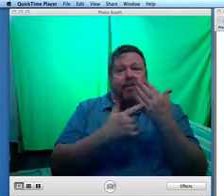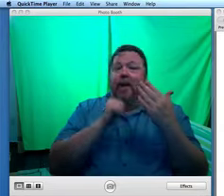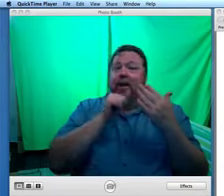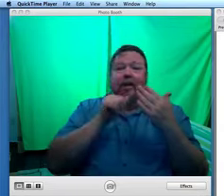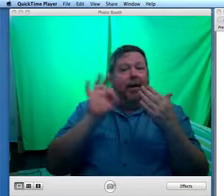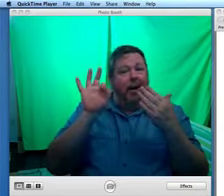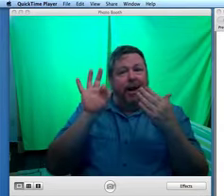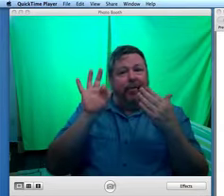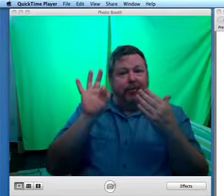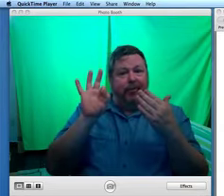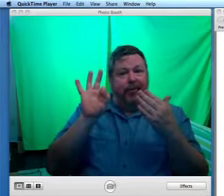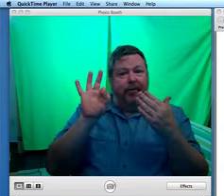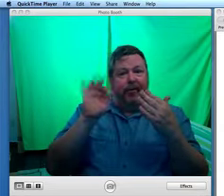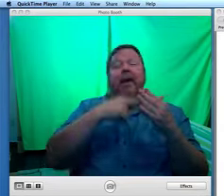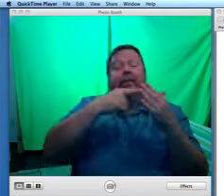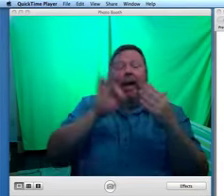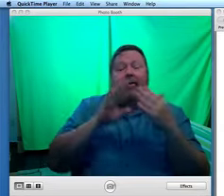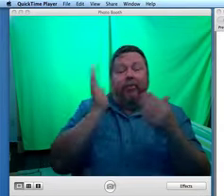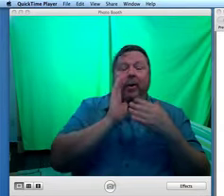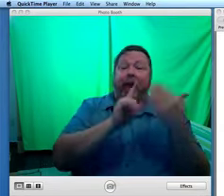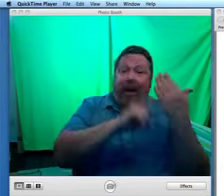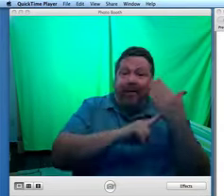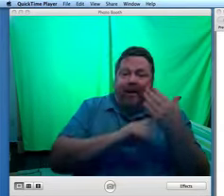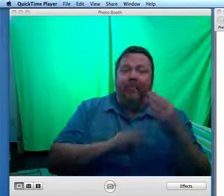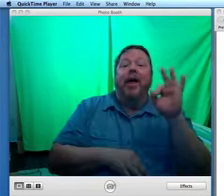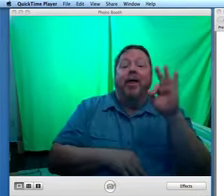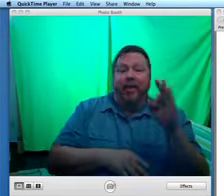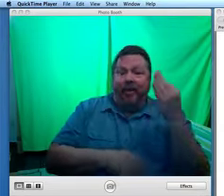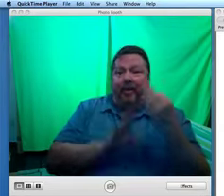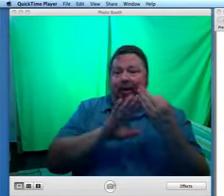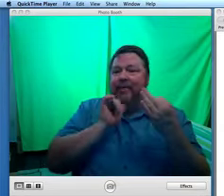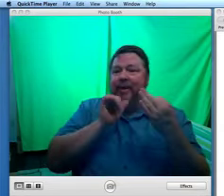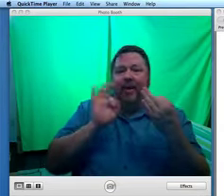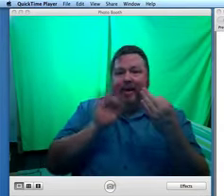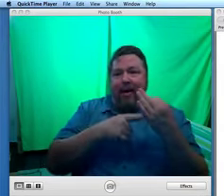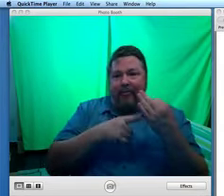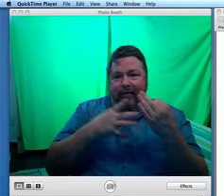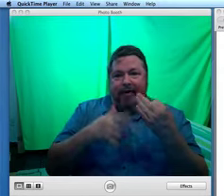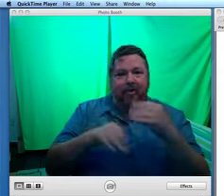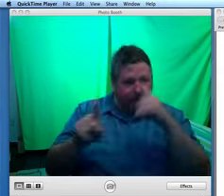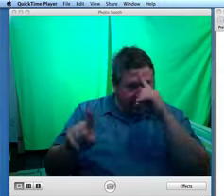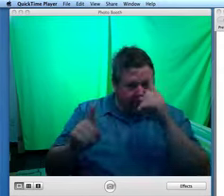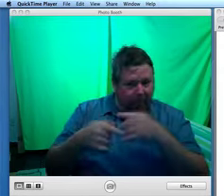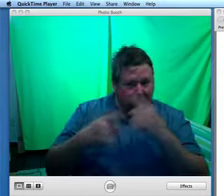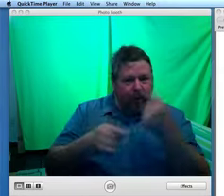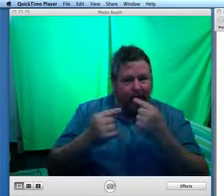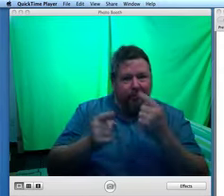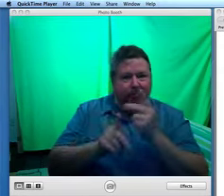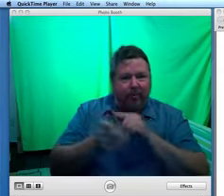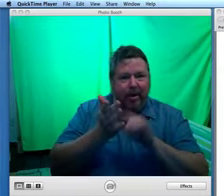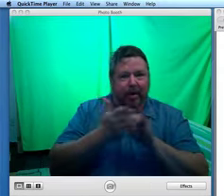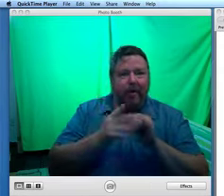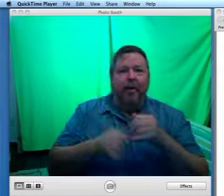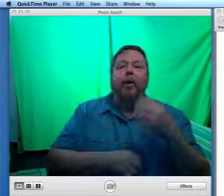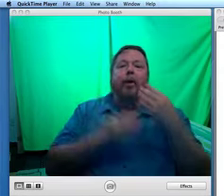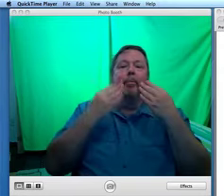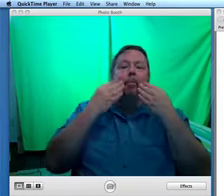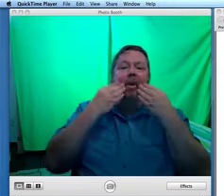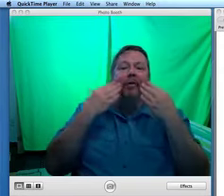That's not the F. That is the F. Sorry. That is the F. This is not the F, right? So always check on